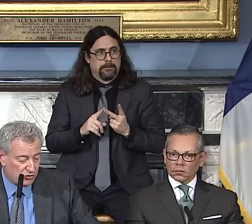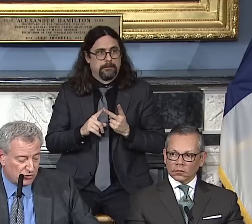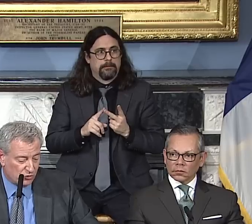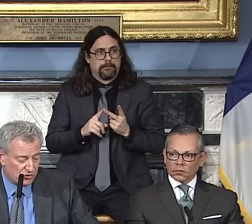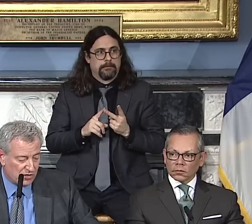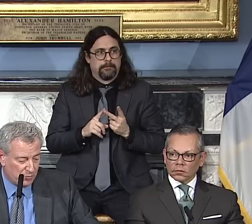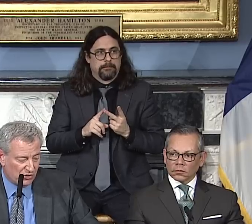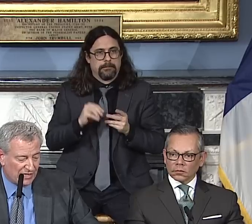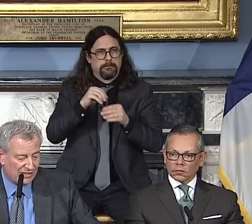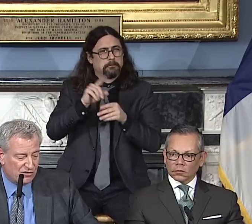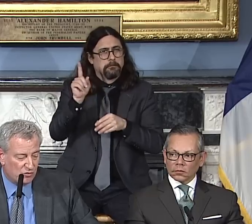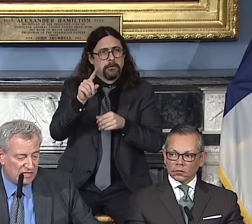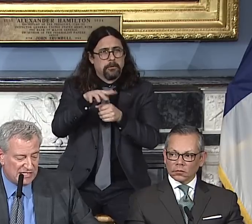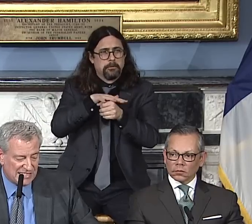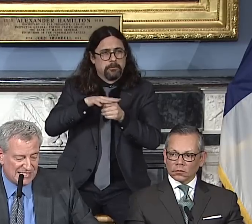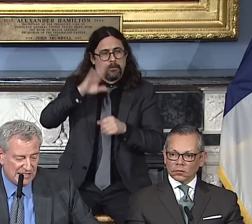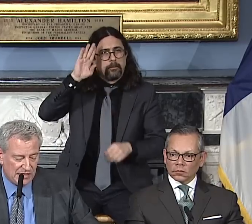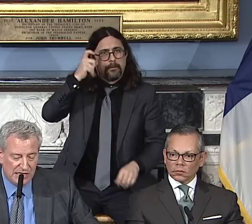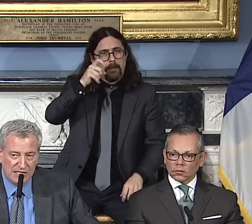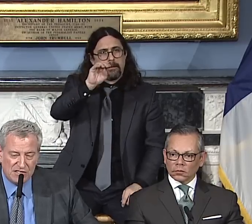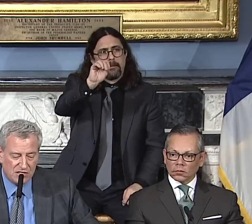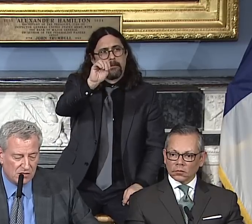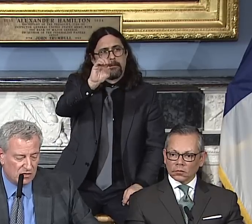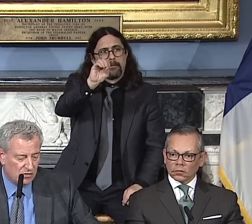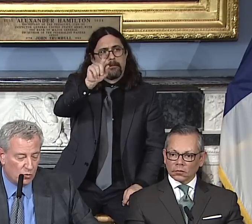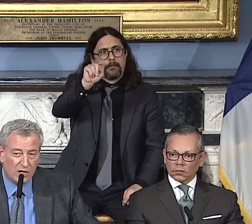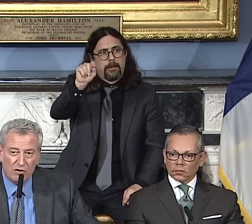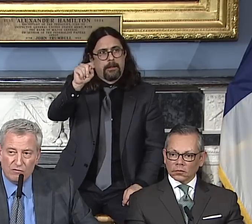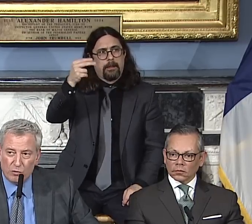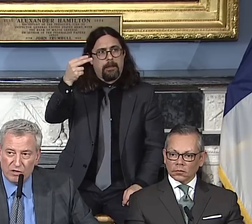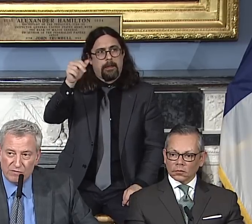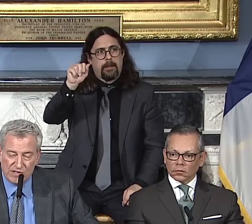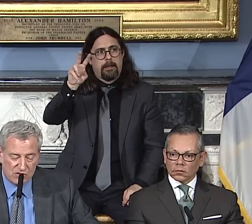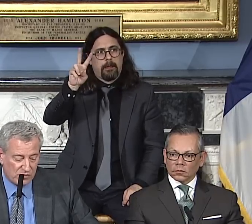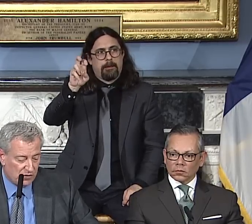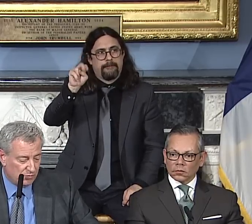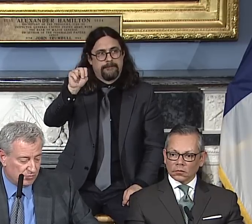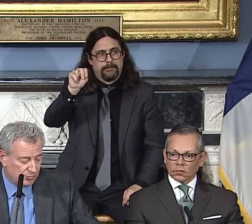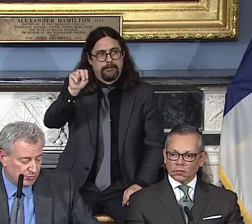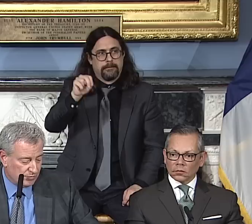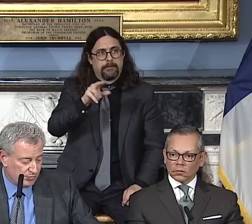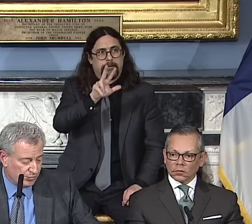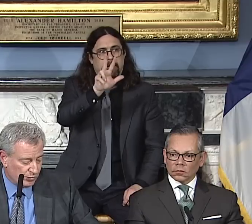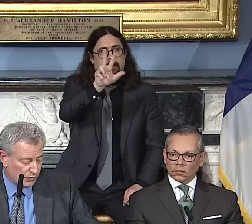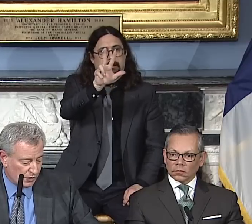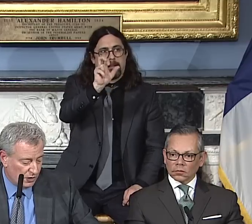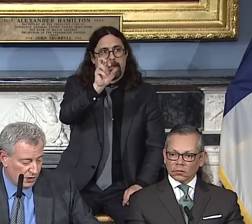at, or the two schools are in a building at 360 East 145th Street.